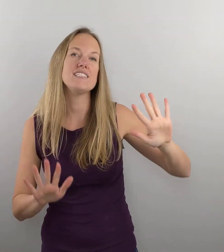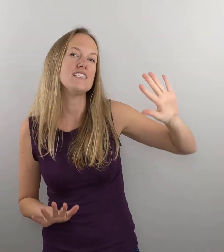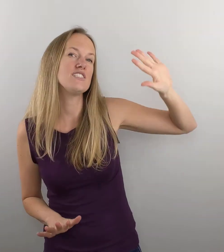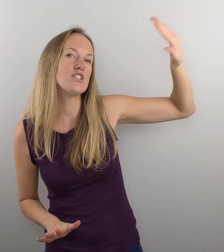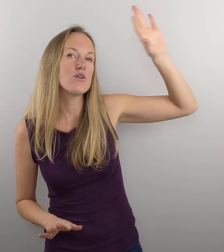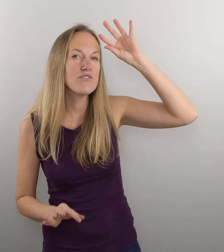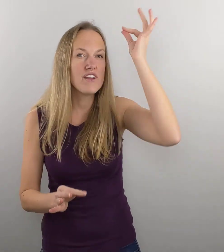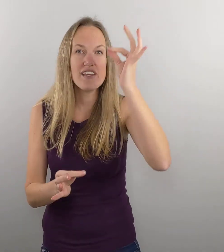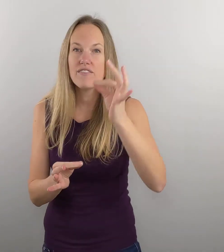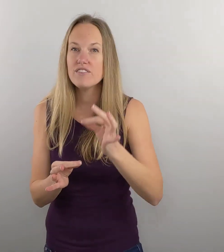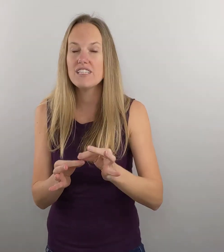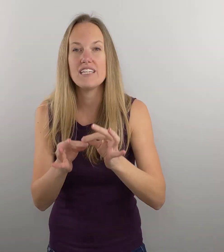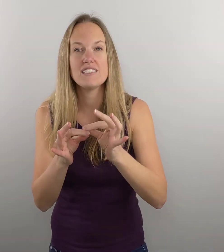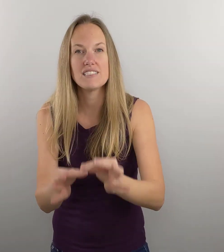is your faithfulness,